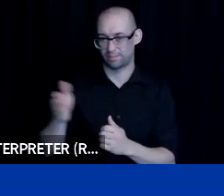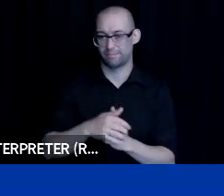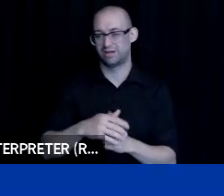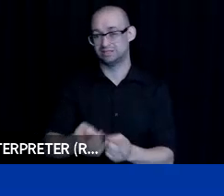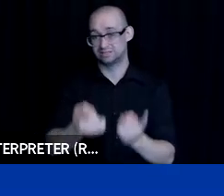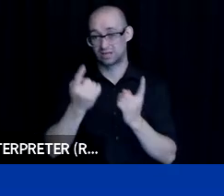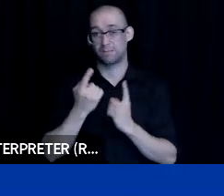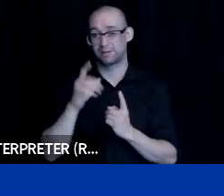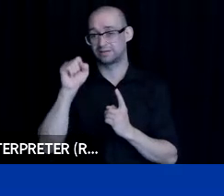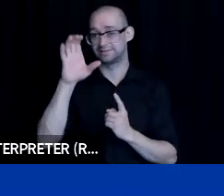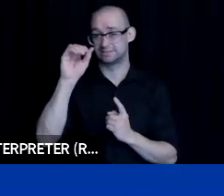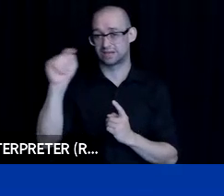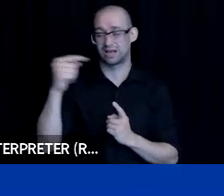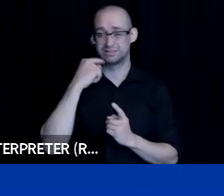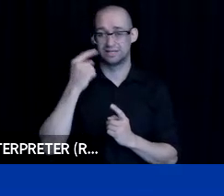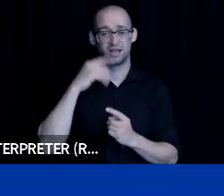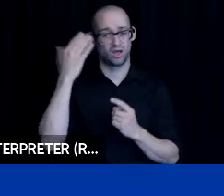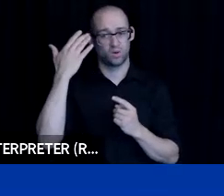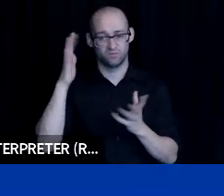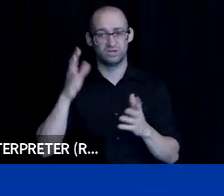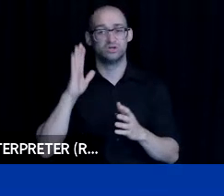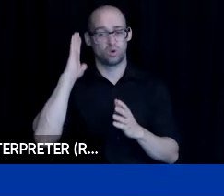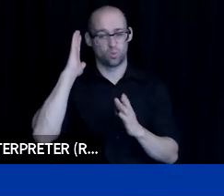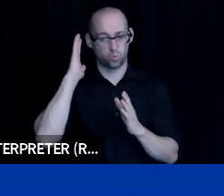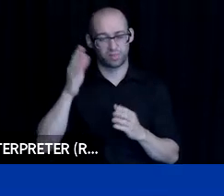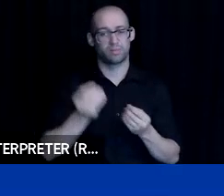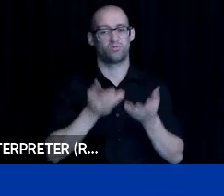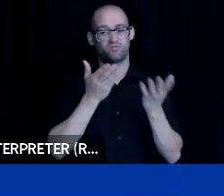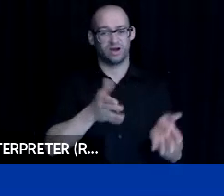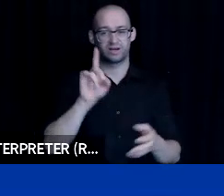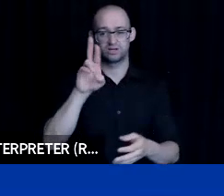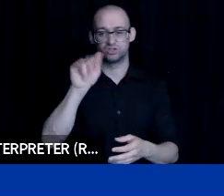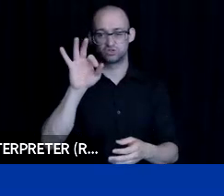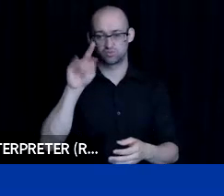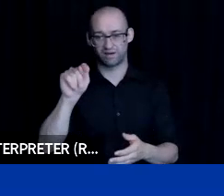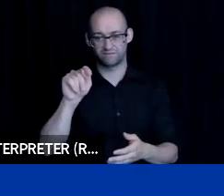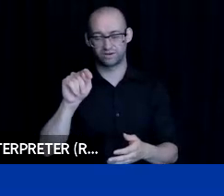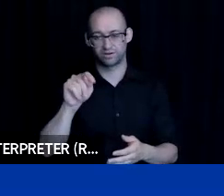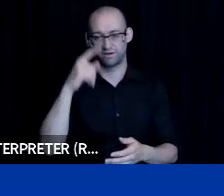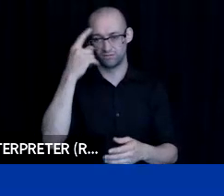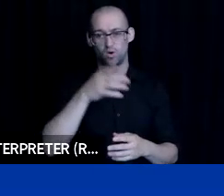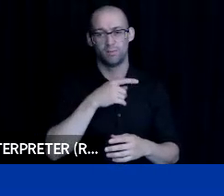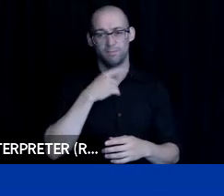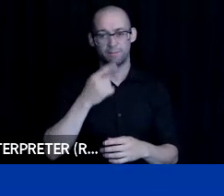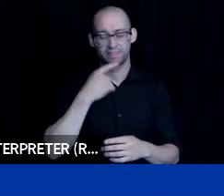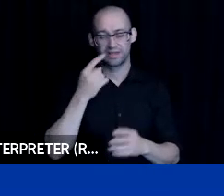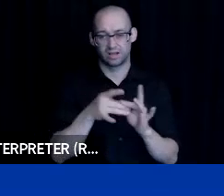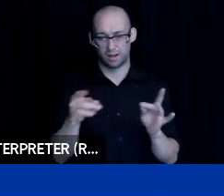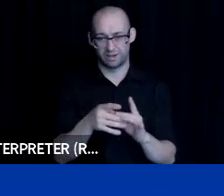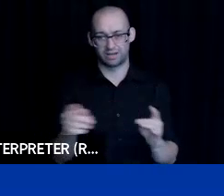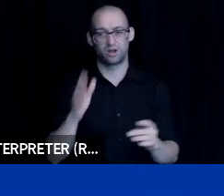we will provide a draft for public comment that will be publicly available. That will